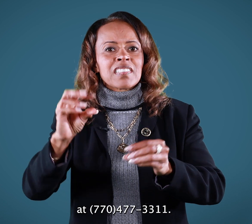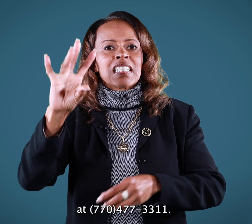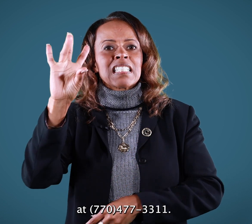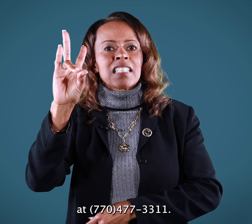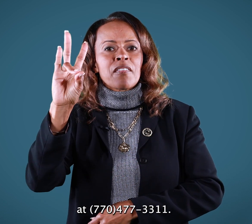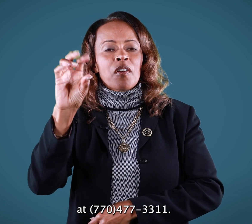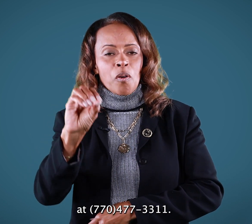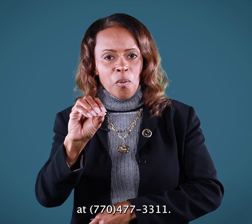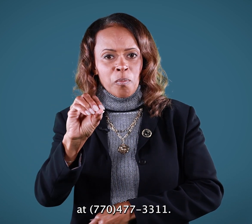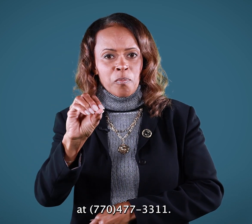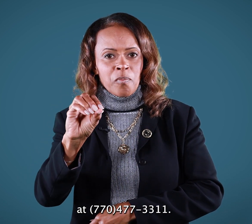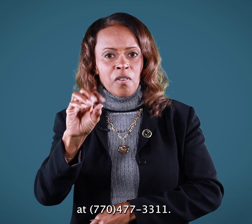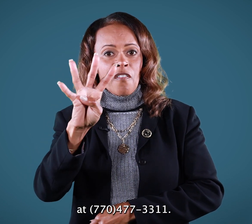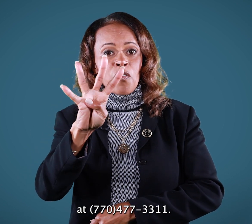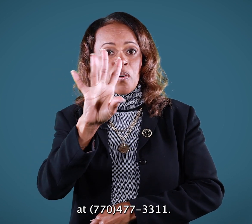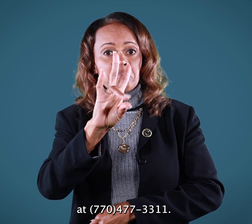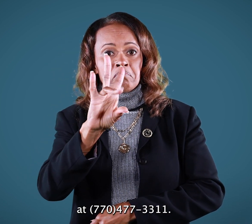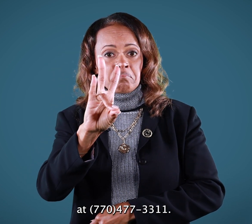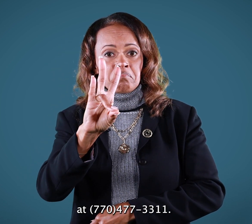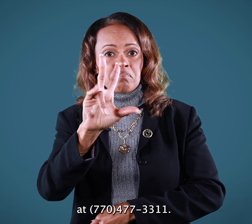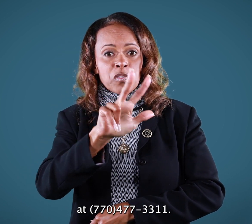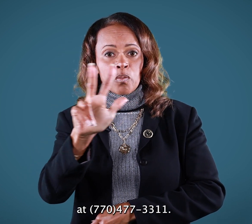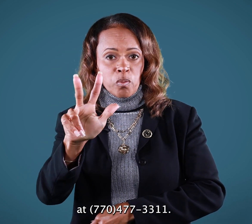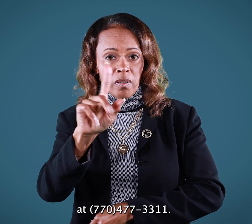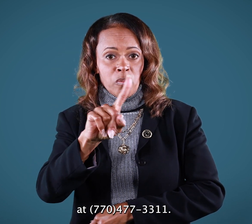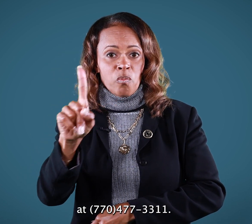-477-3311.